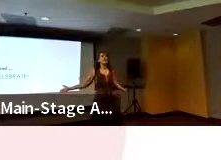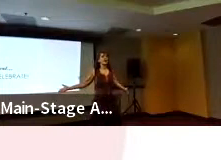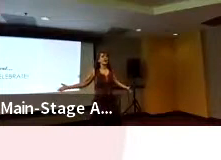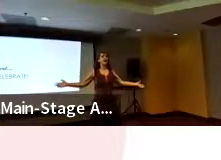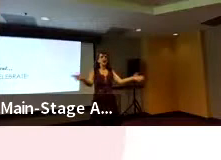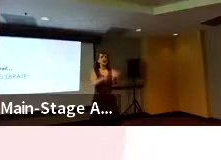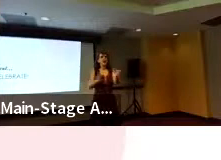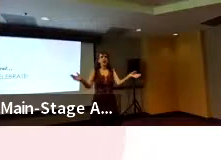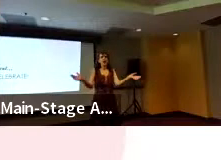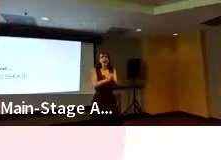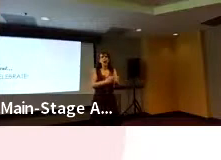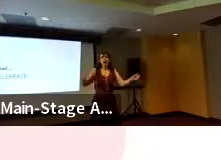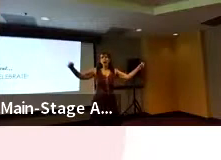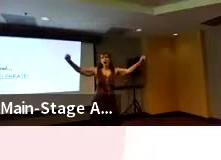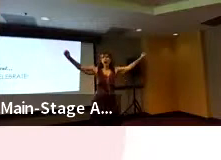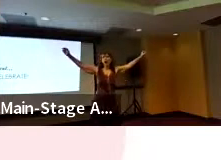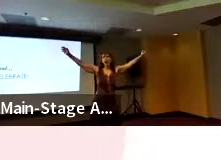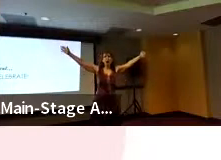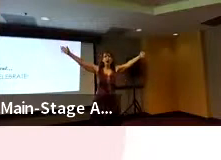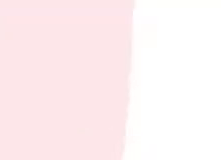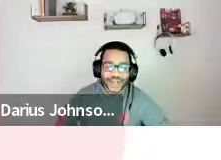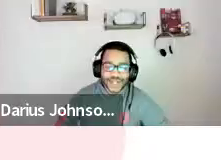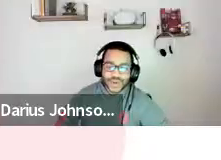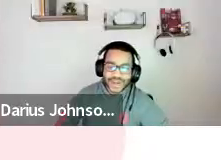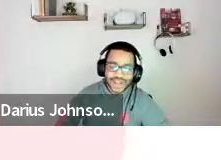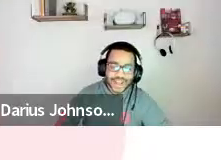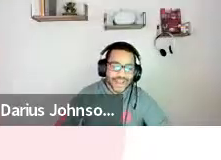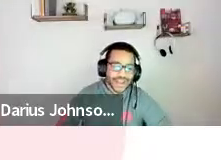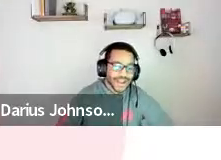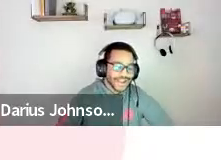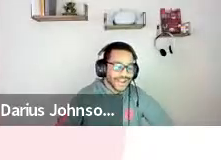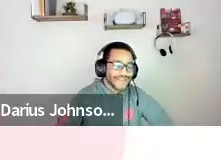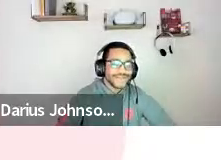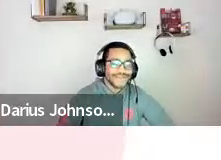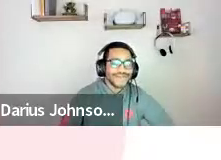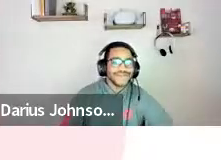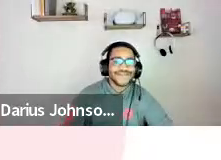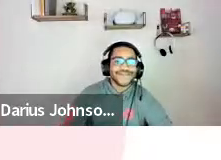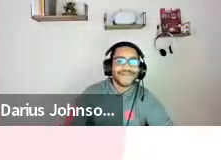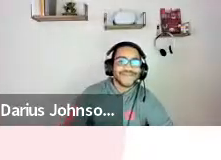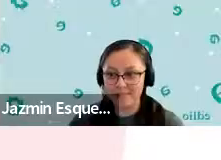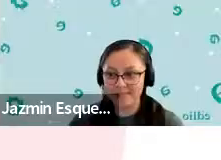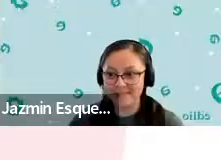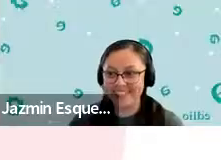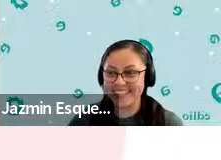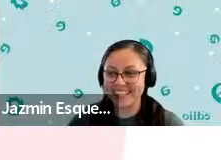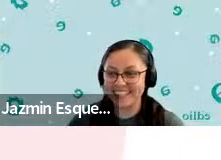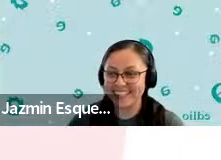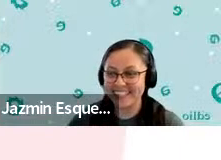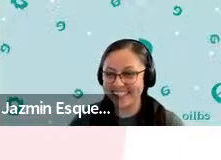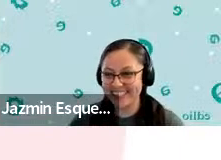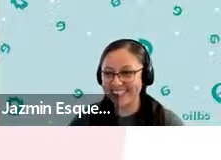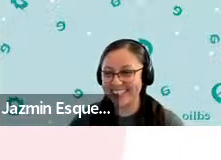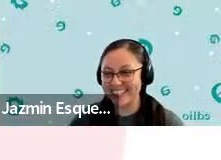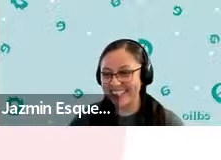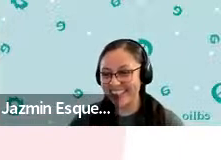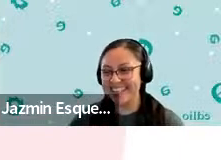goodness we're here together. Woo-hoo! Thank goodness we're here together. Woo!